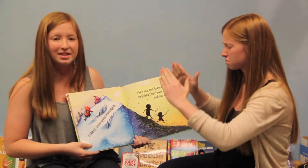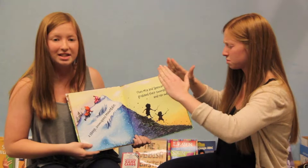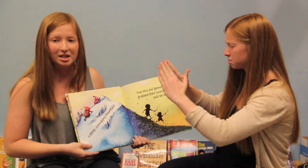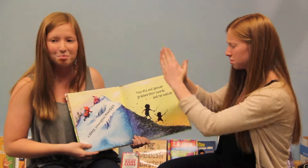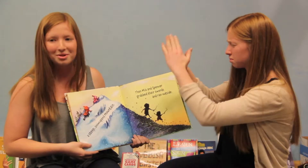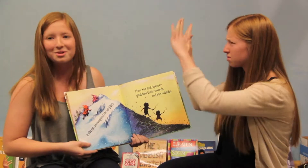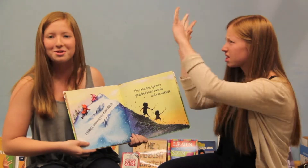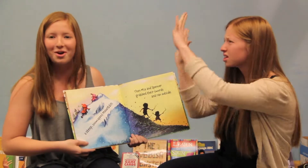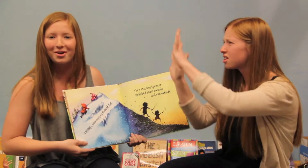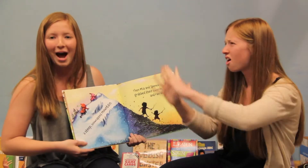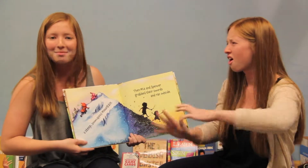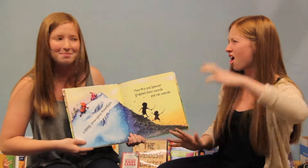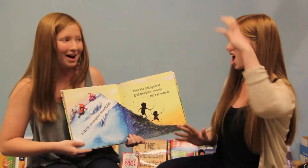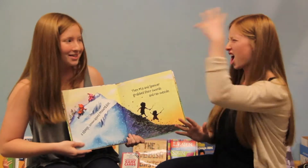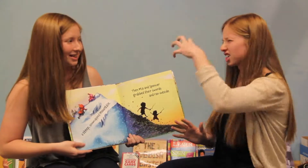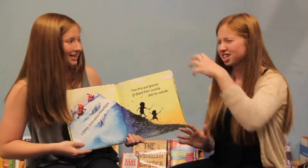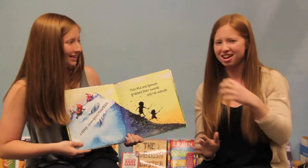steep, snow-capped mountain.